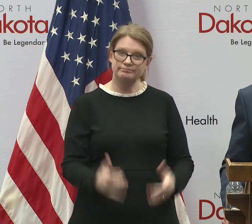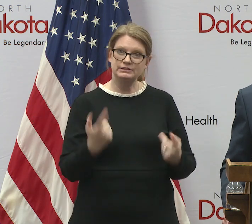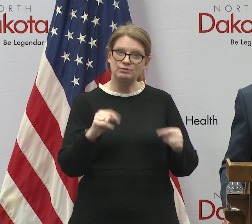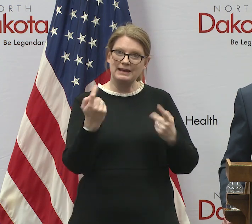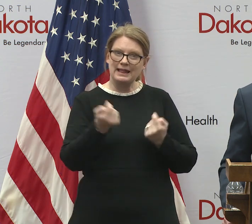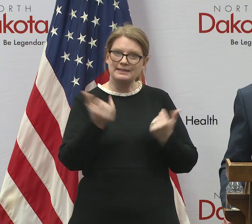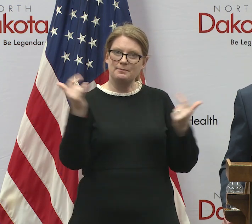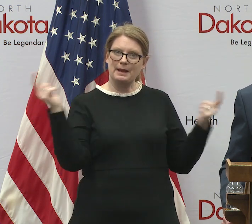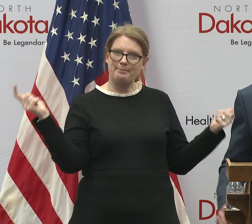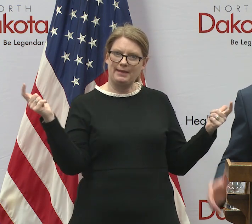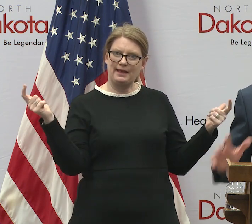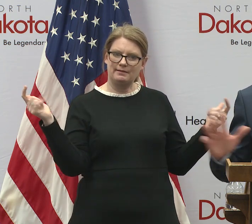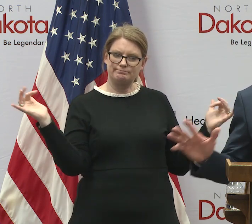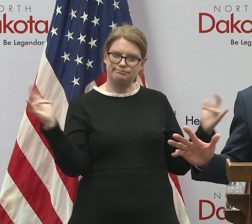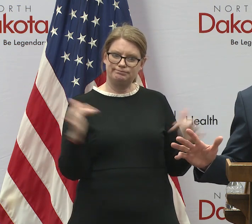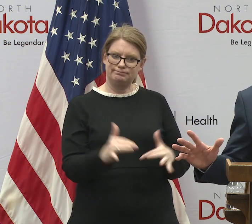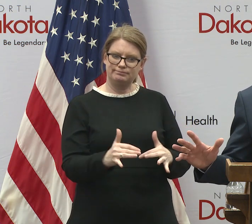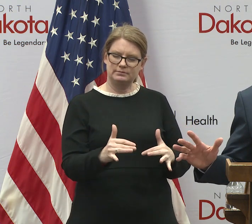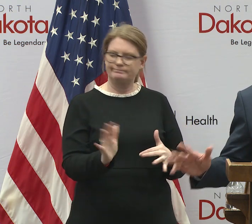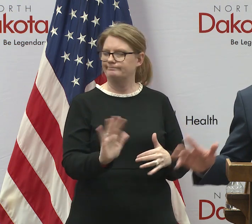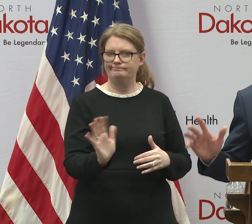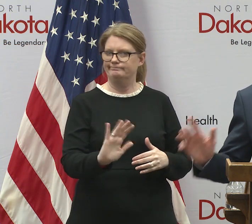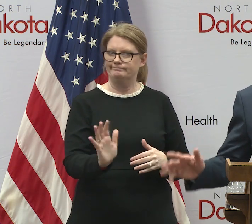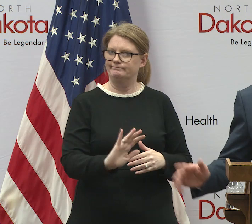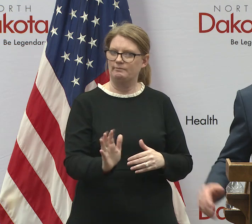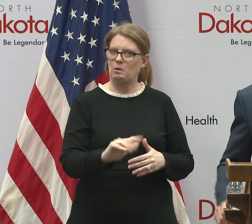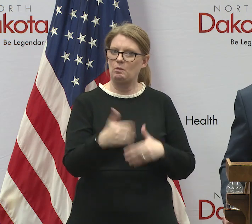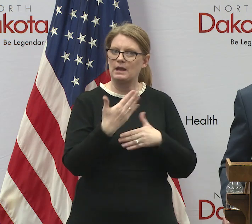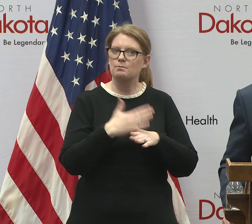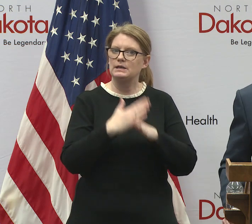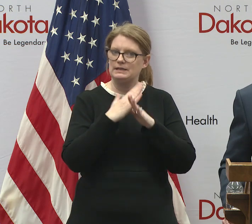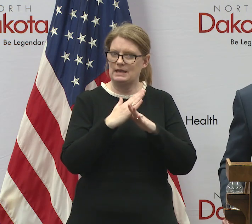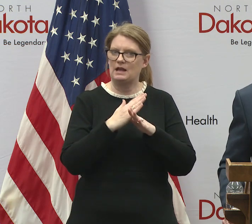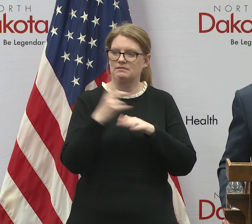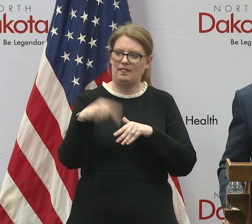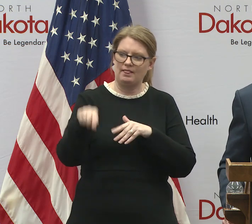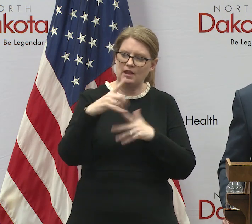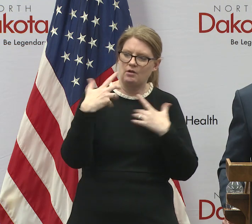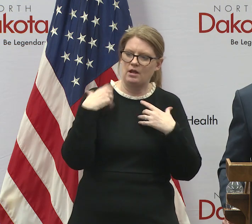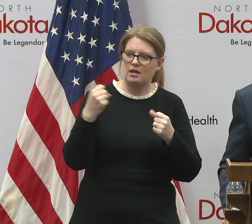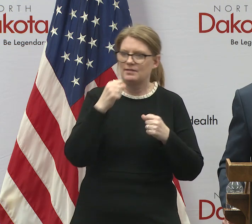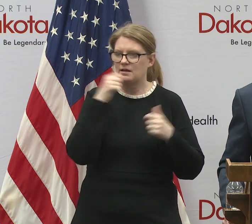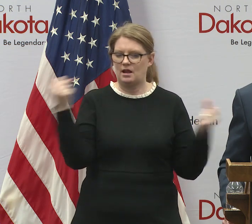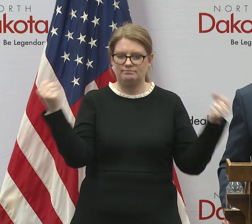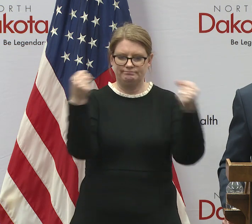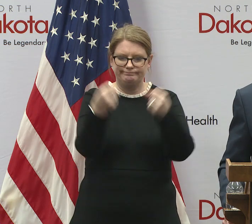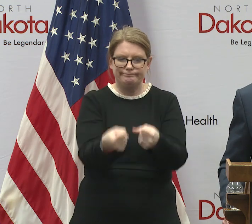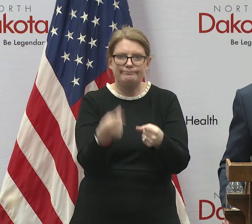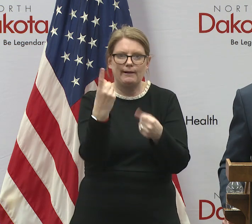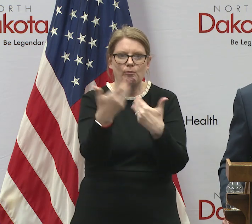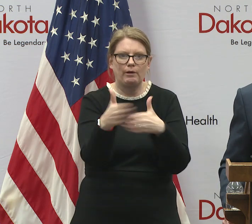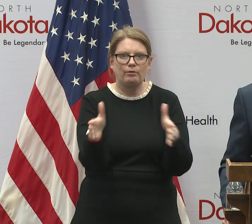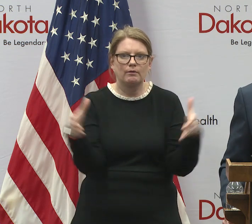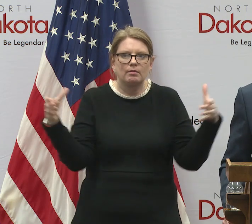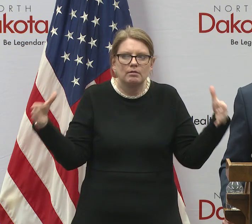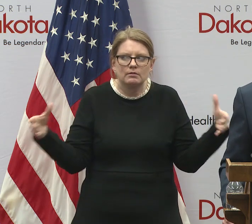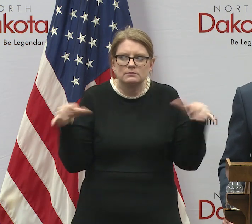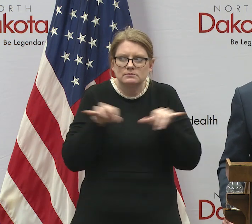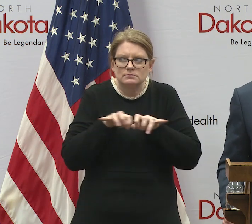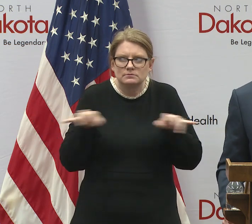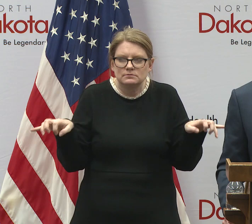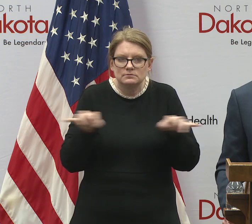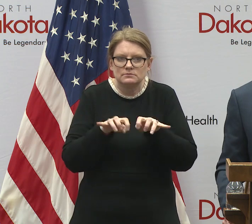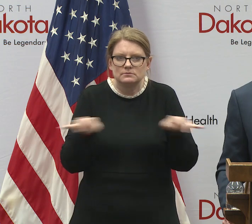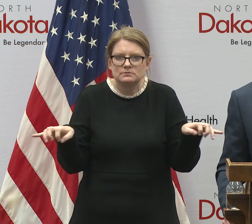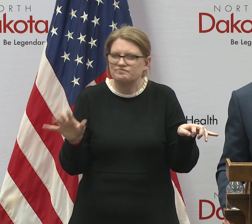large gatherings, we want to protect legislators and their health, not put them all in one room right now. So again, the way we're